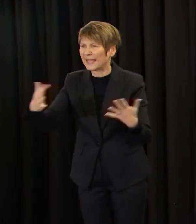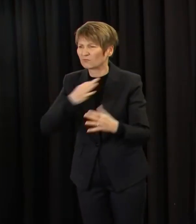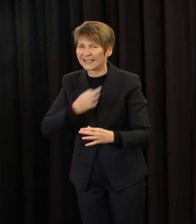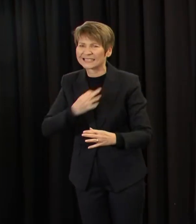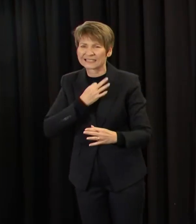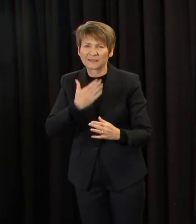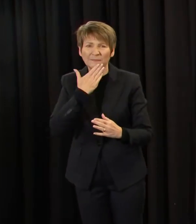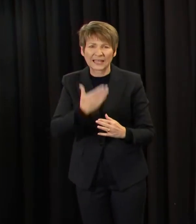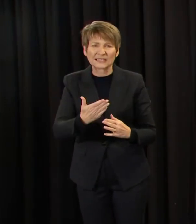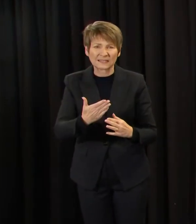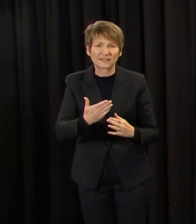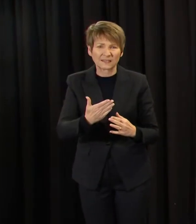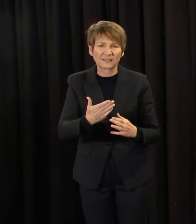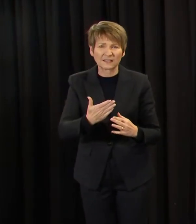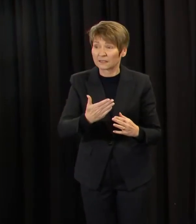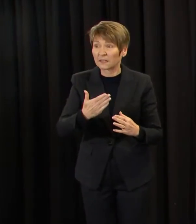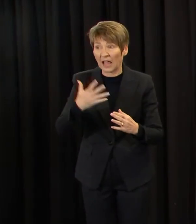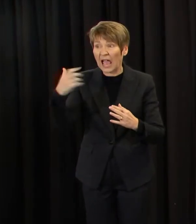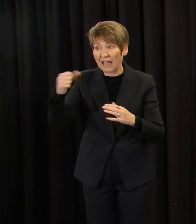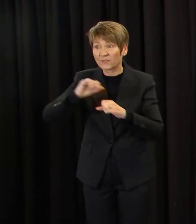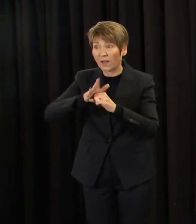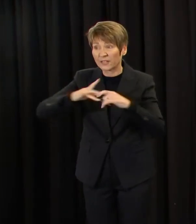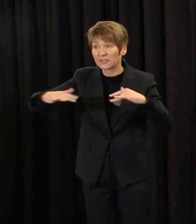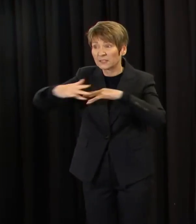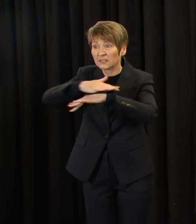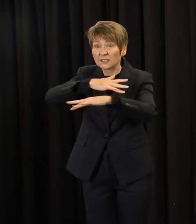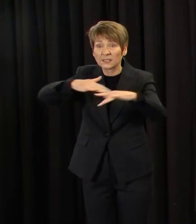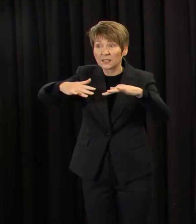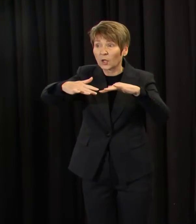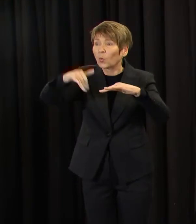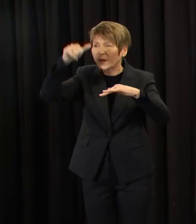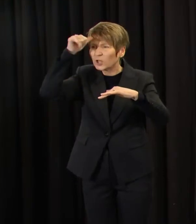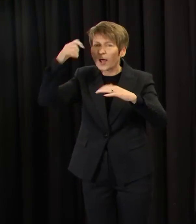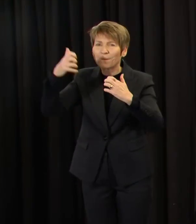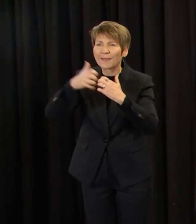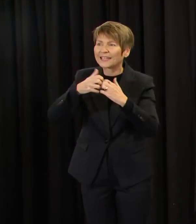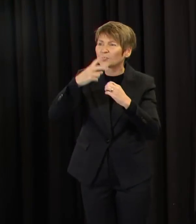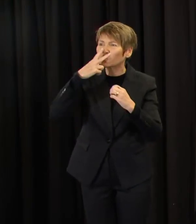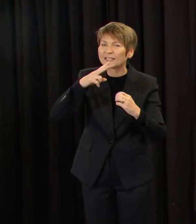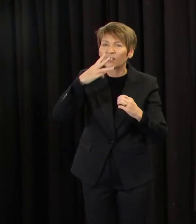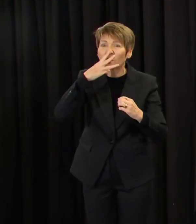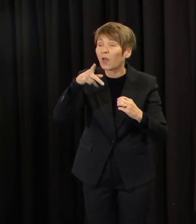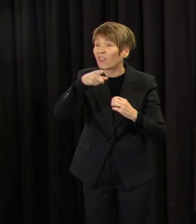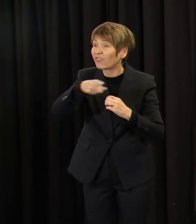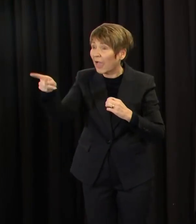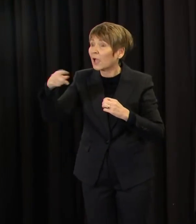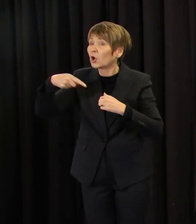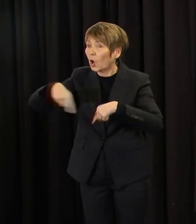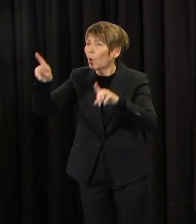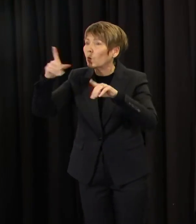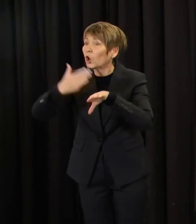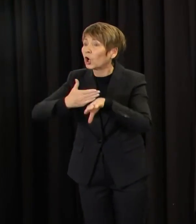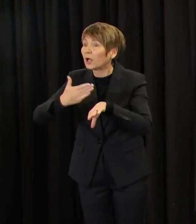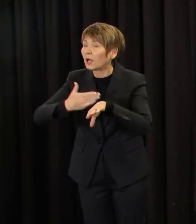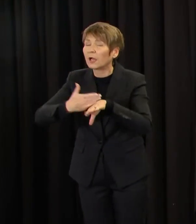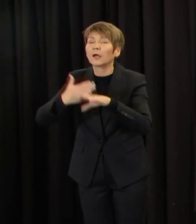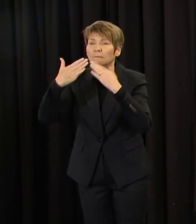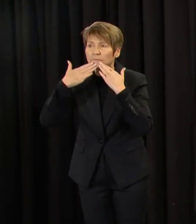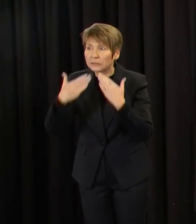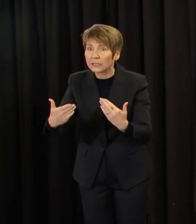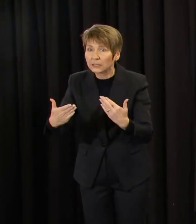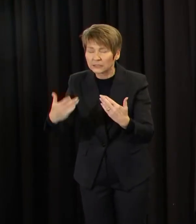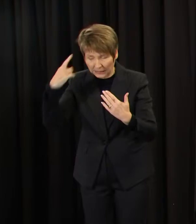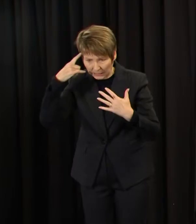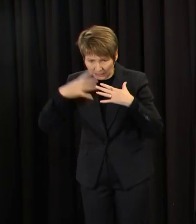we know that many of the people in that age group, particularly permitted workers, authorised workers, please, we ask you to be very mindful of any symptoms you may have and any